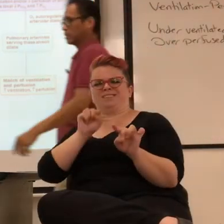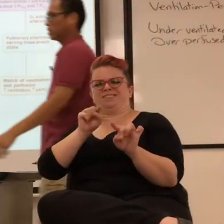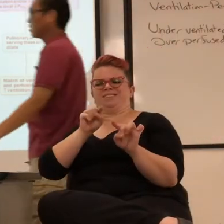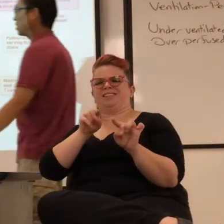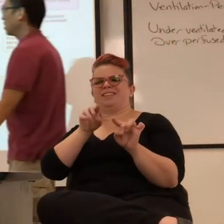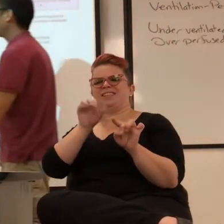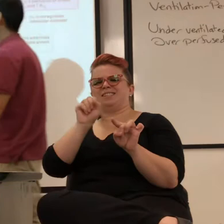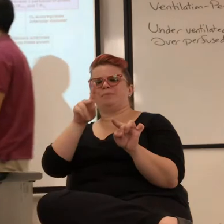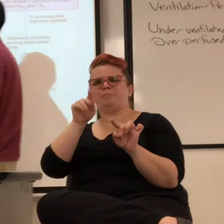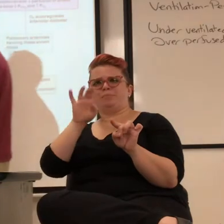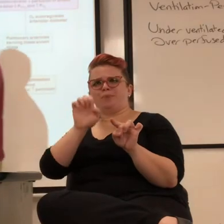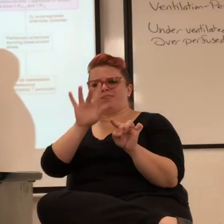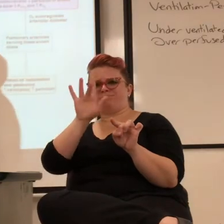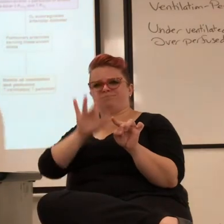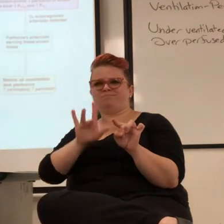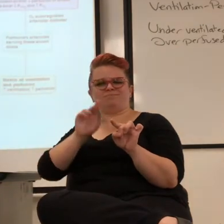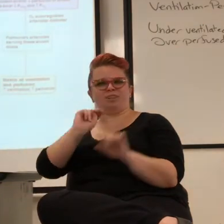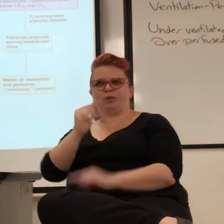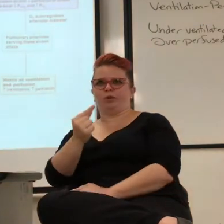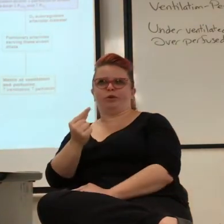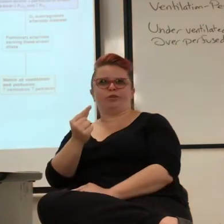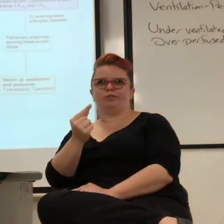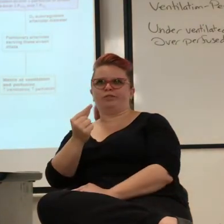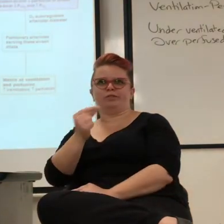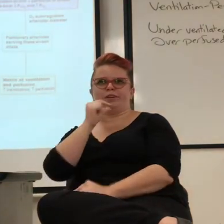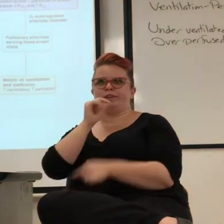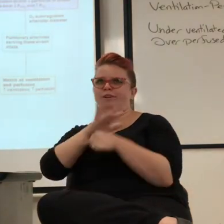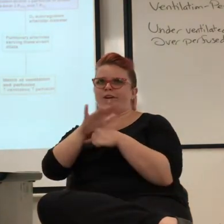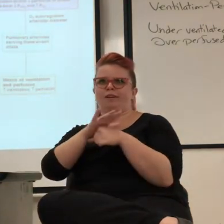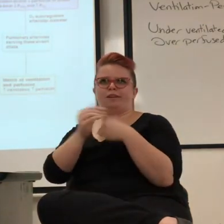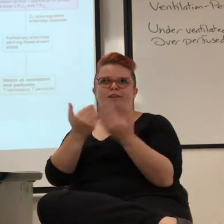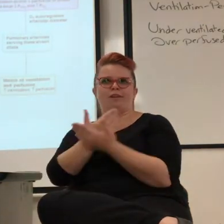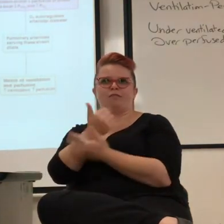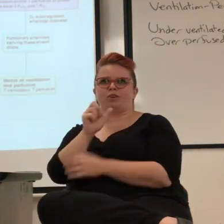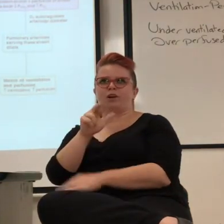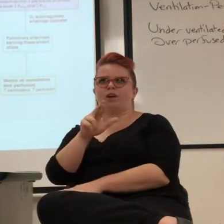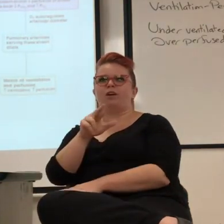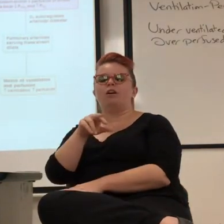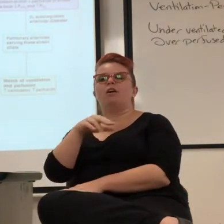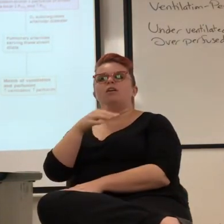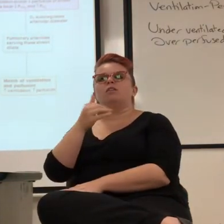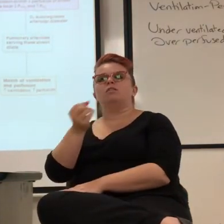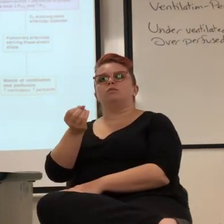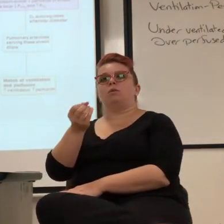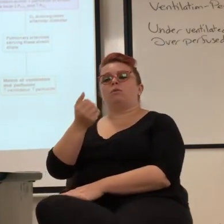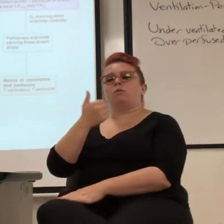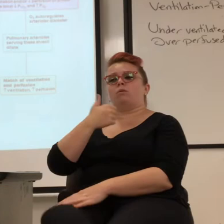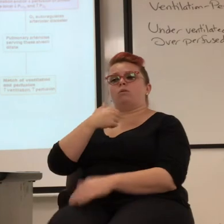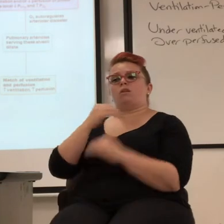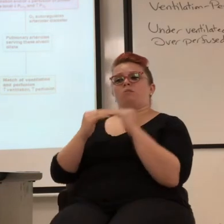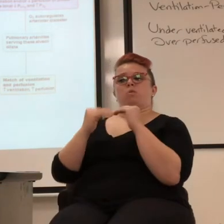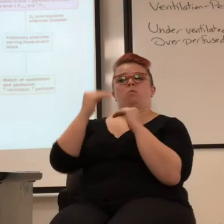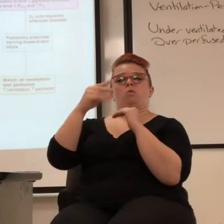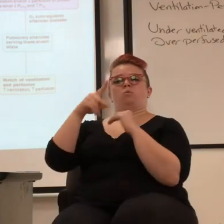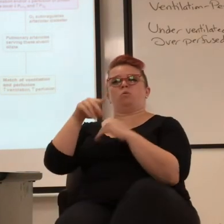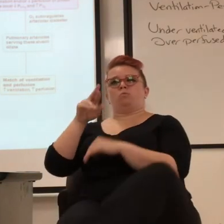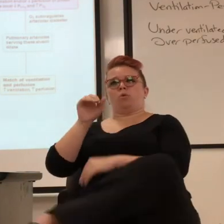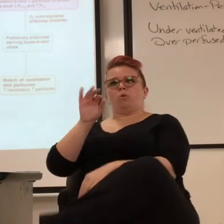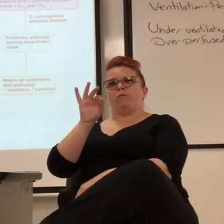space is no good. It's not getting enough fresh air. So I'm over-perfusing it. I need